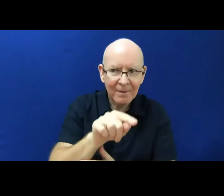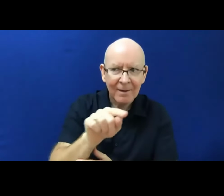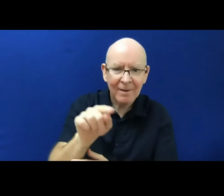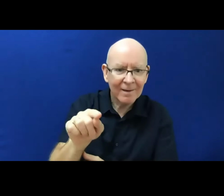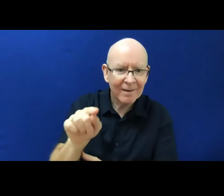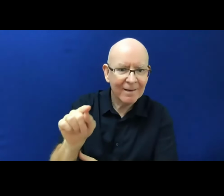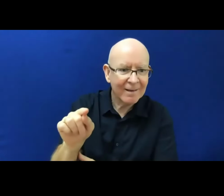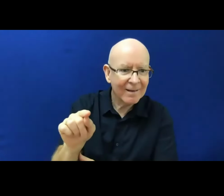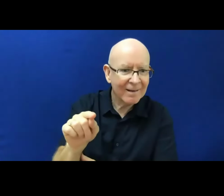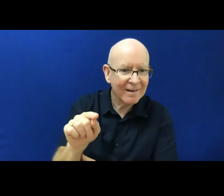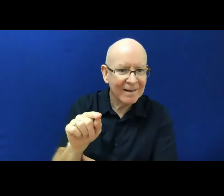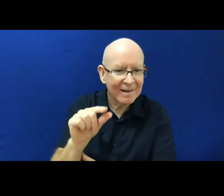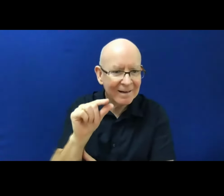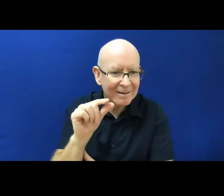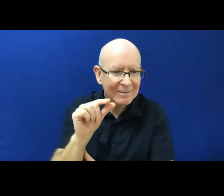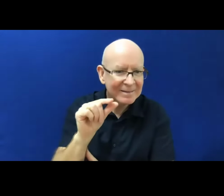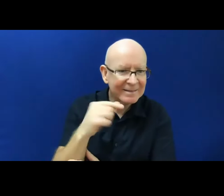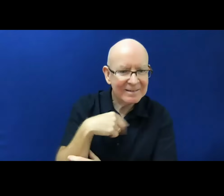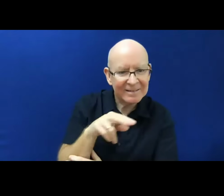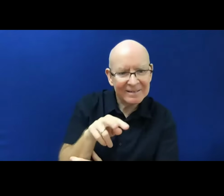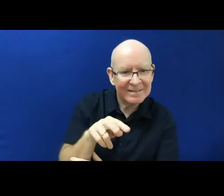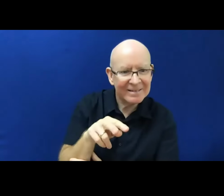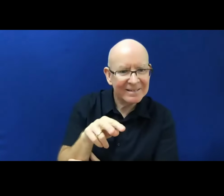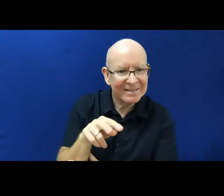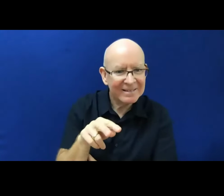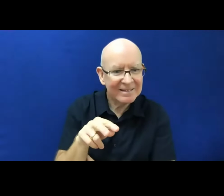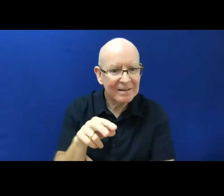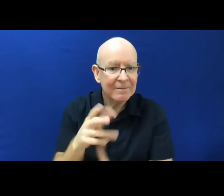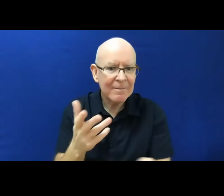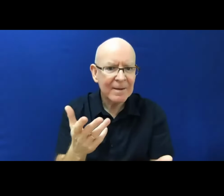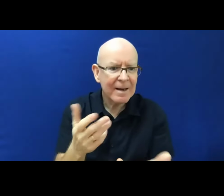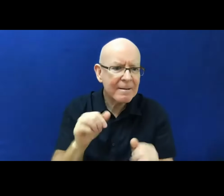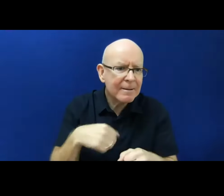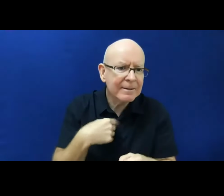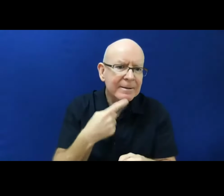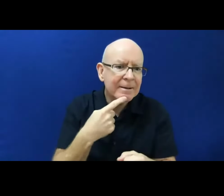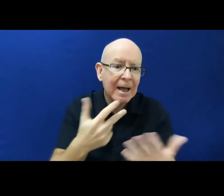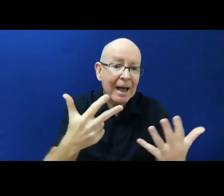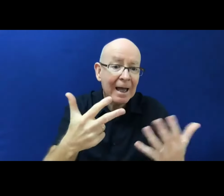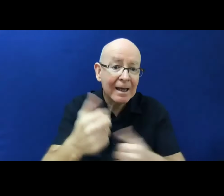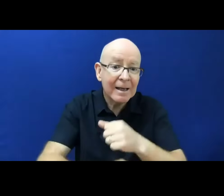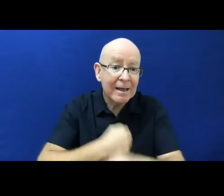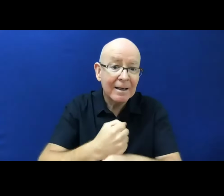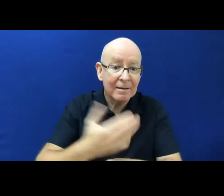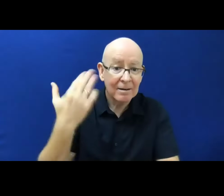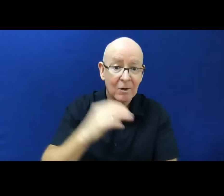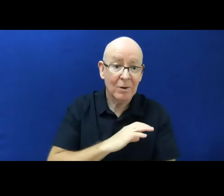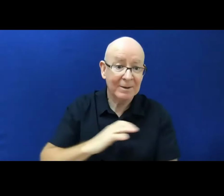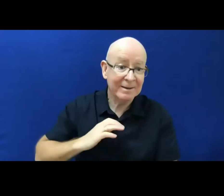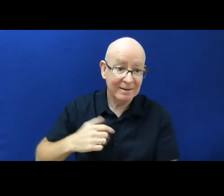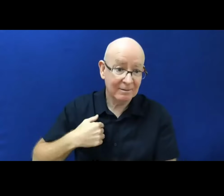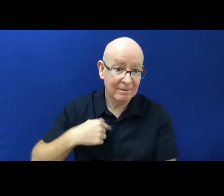that research was incredibly important for both government and civil